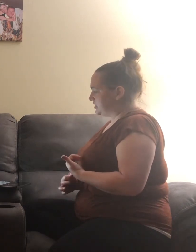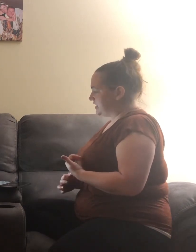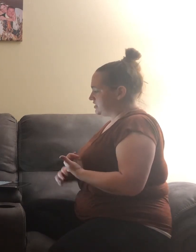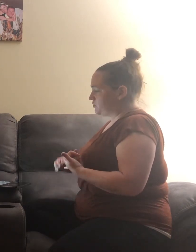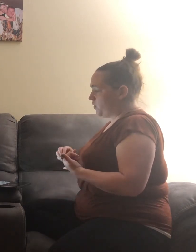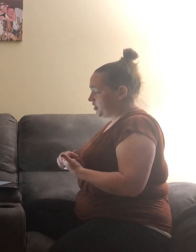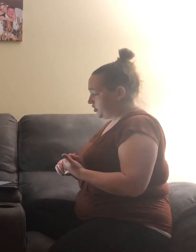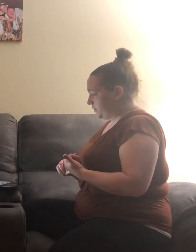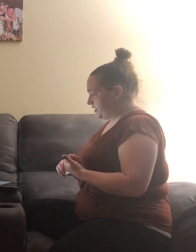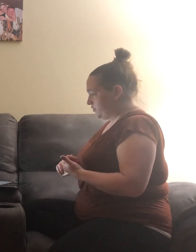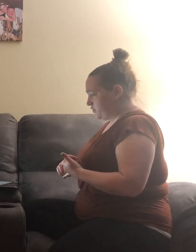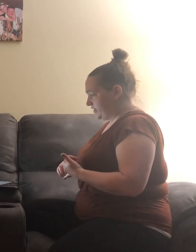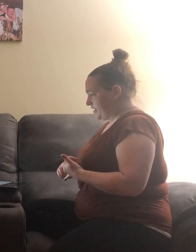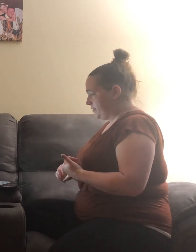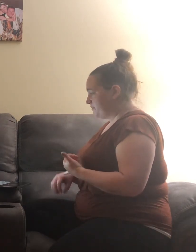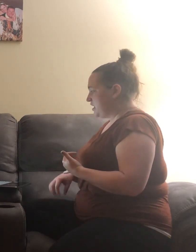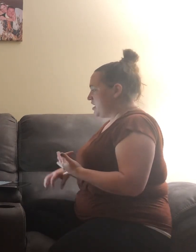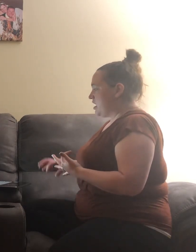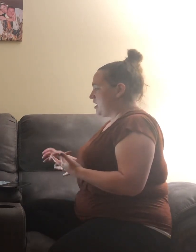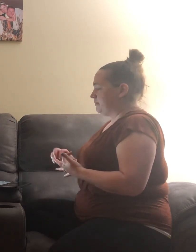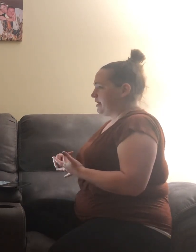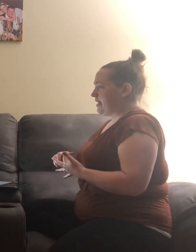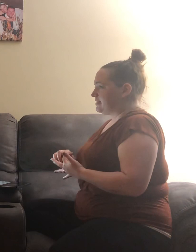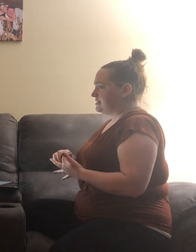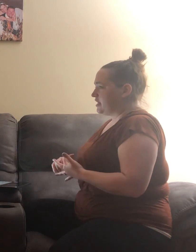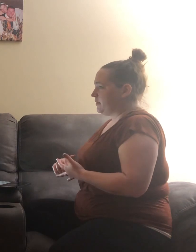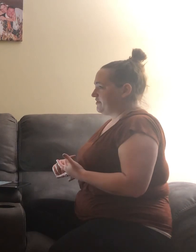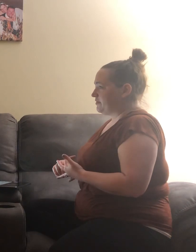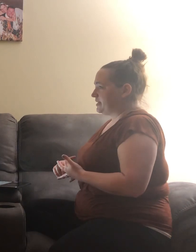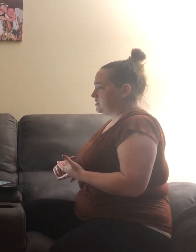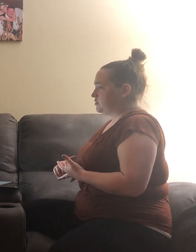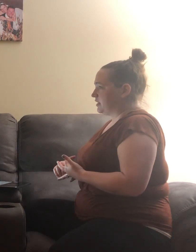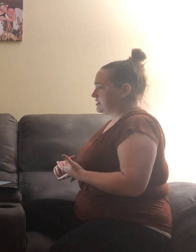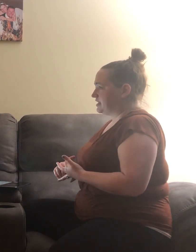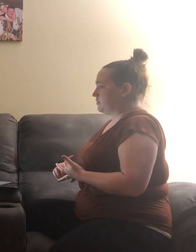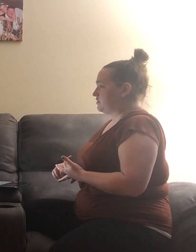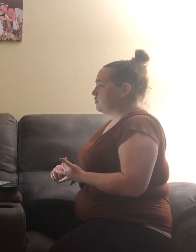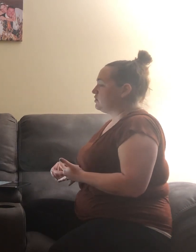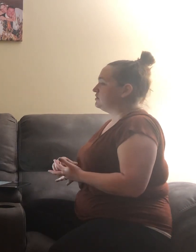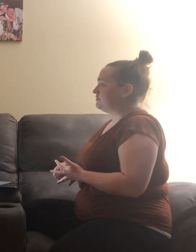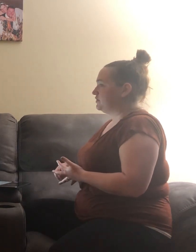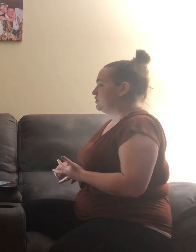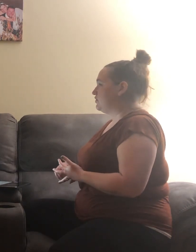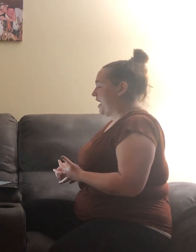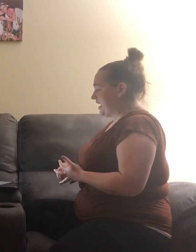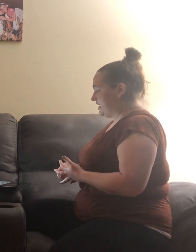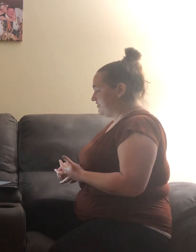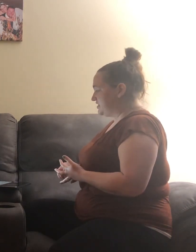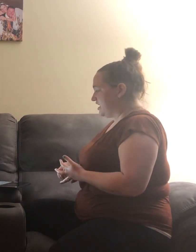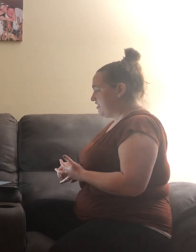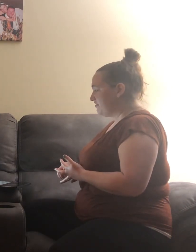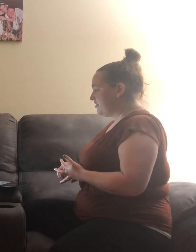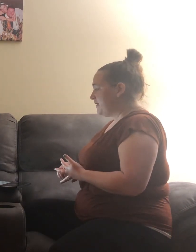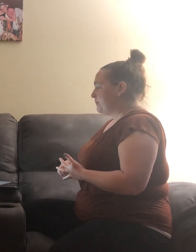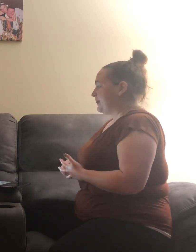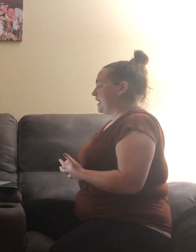That's one good way to avoid them. Staying away from kids who are sick with cold, flu, that kind of stuff.